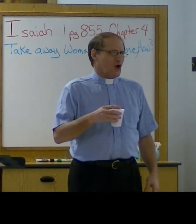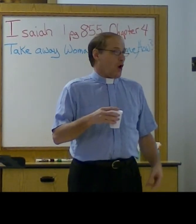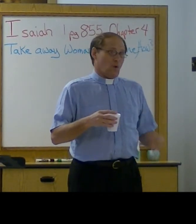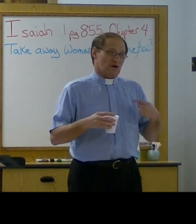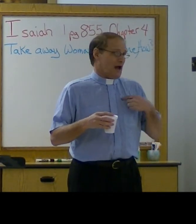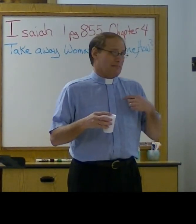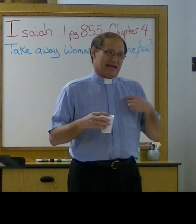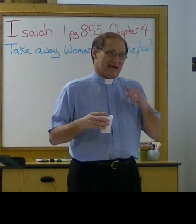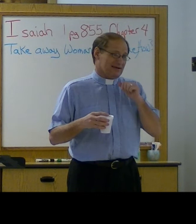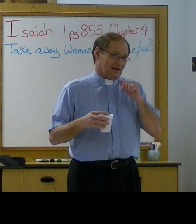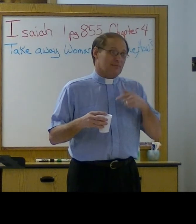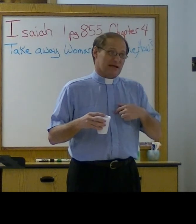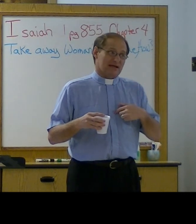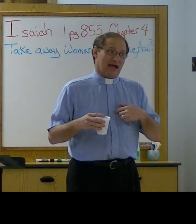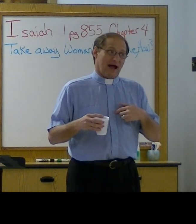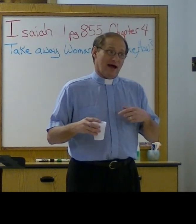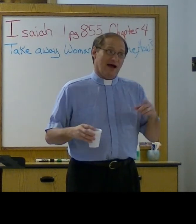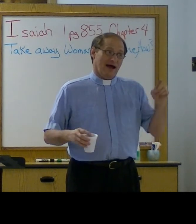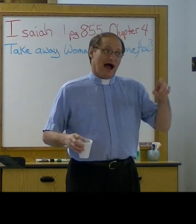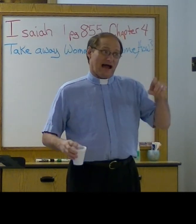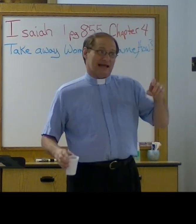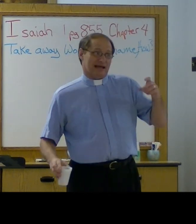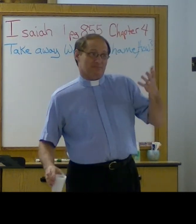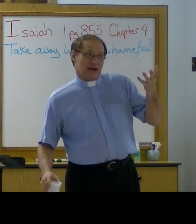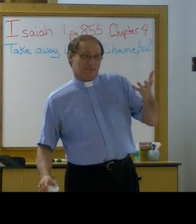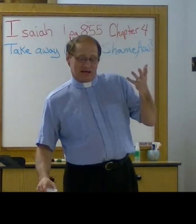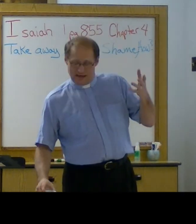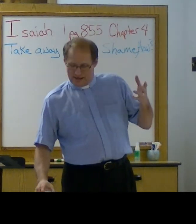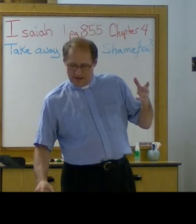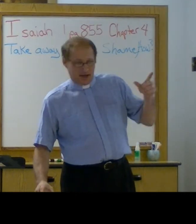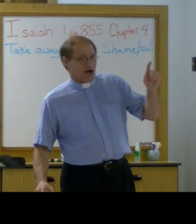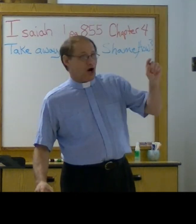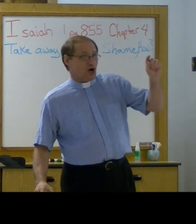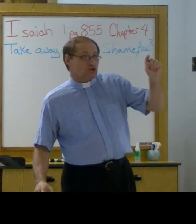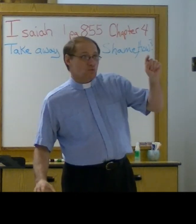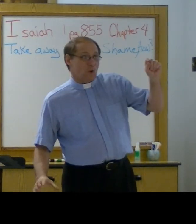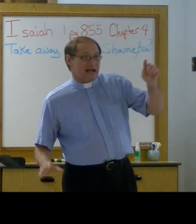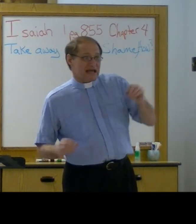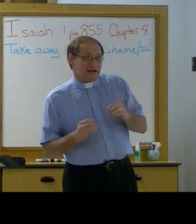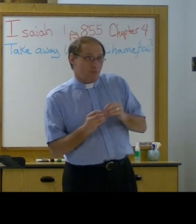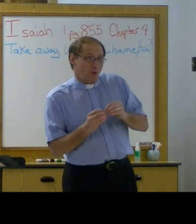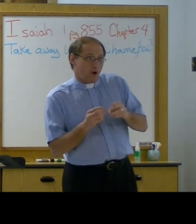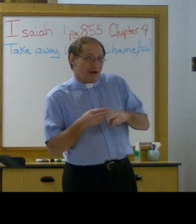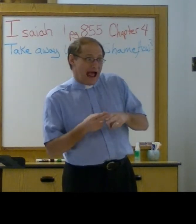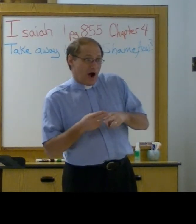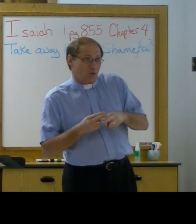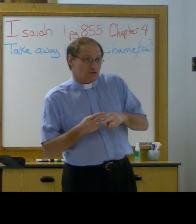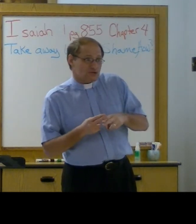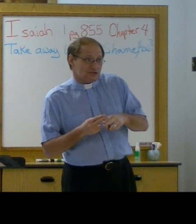No, I mean, yeah. I need maybe 20 more pounds.